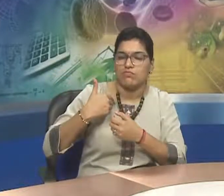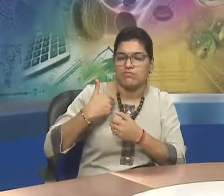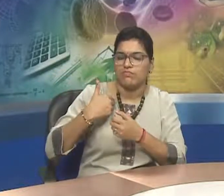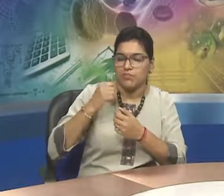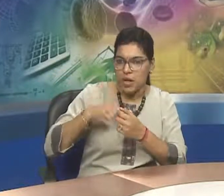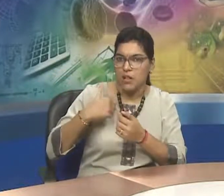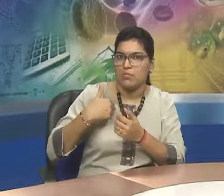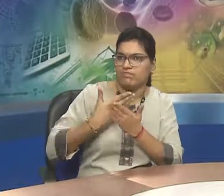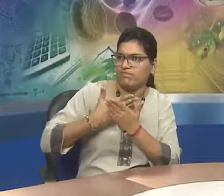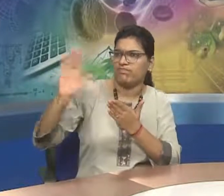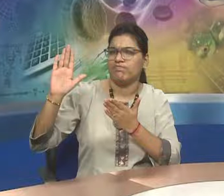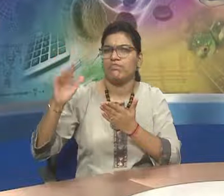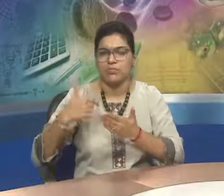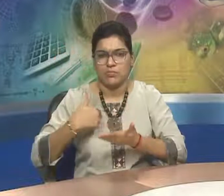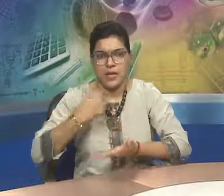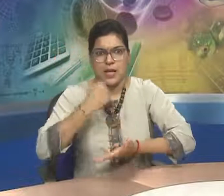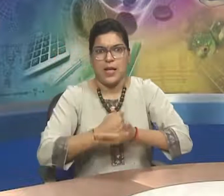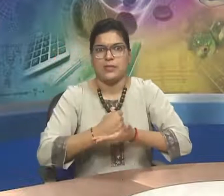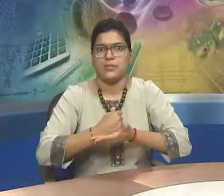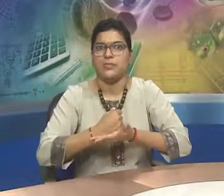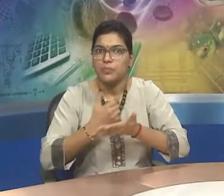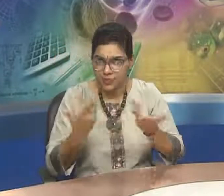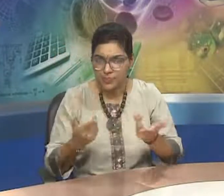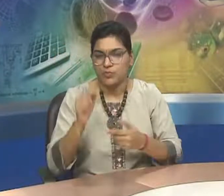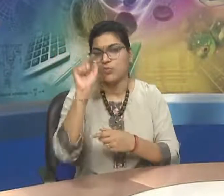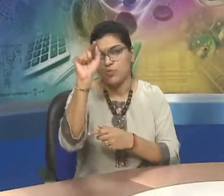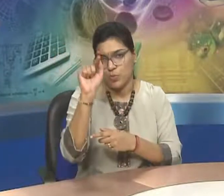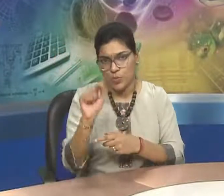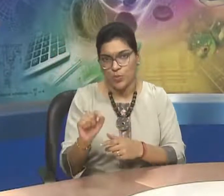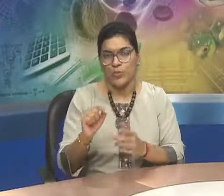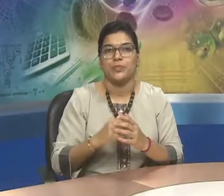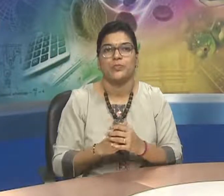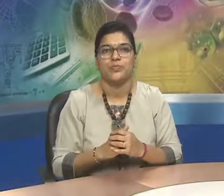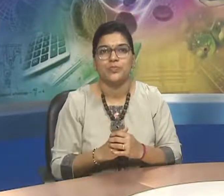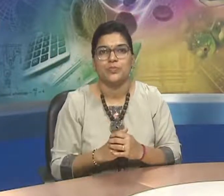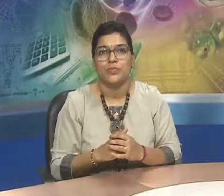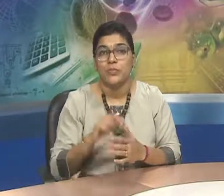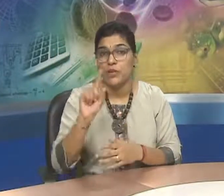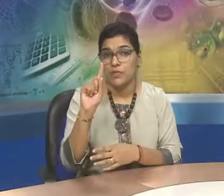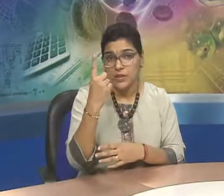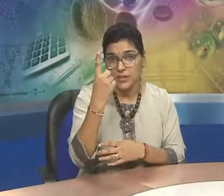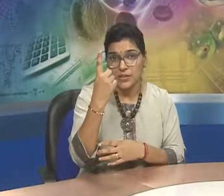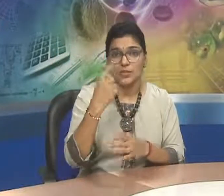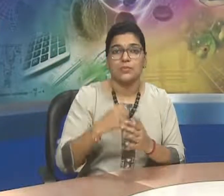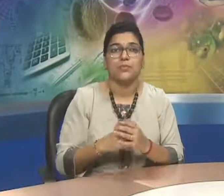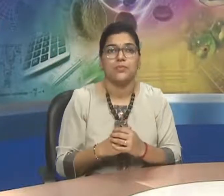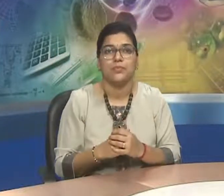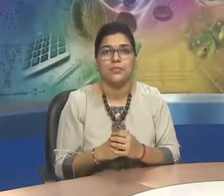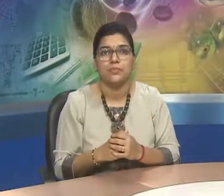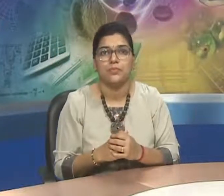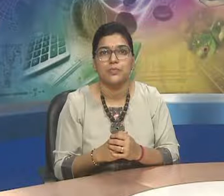This is the right against exploitation. It prohibits all forms